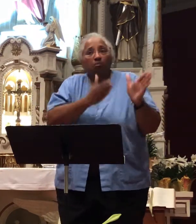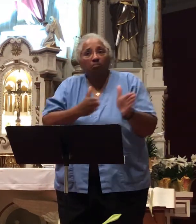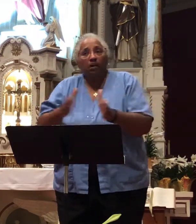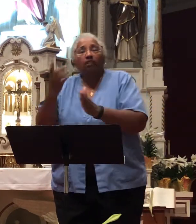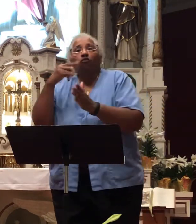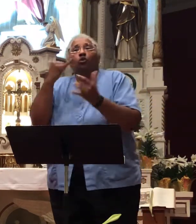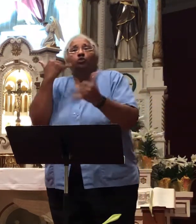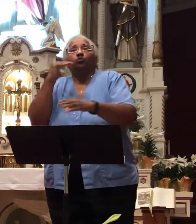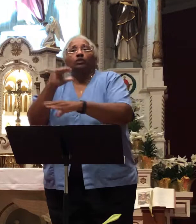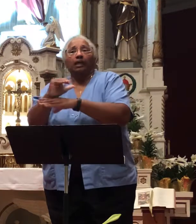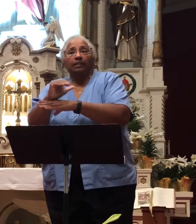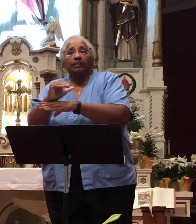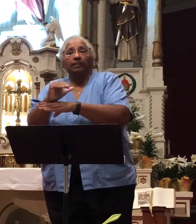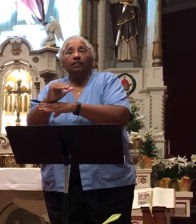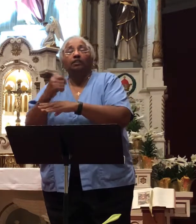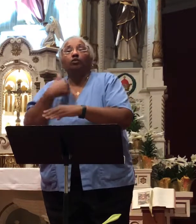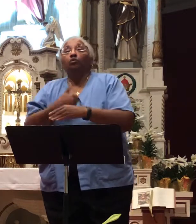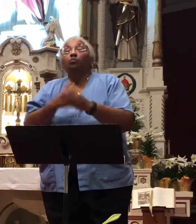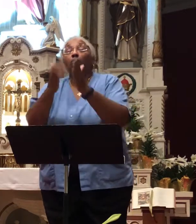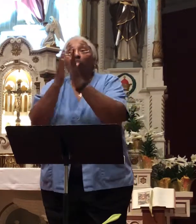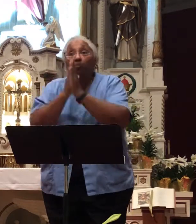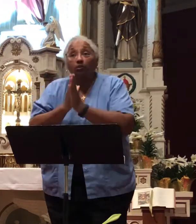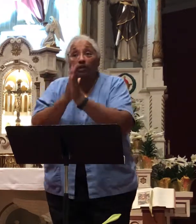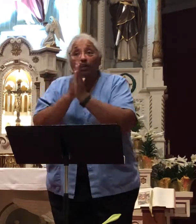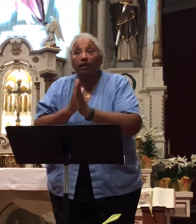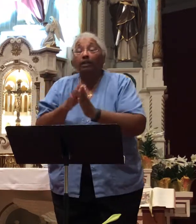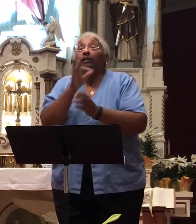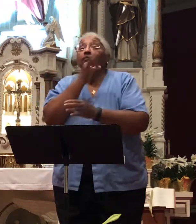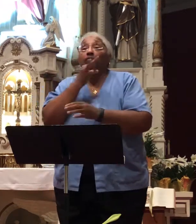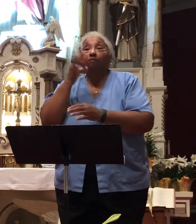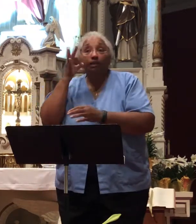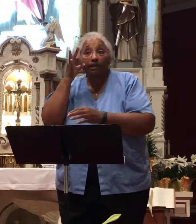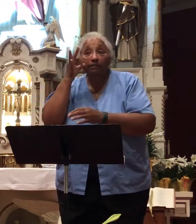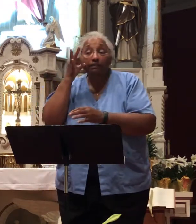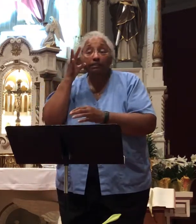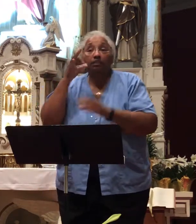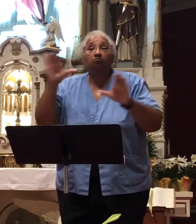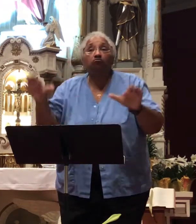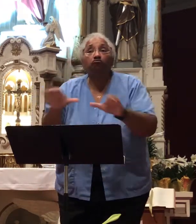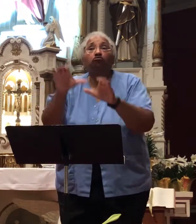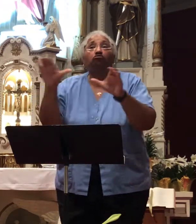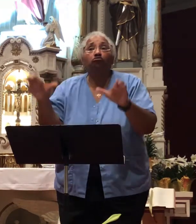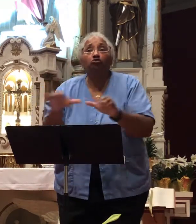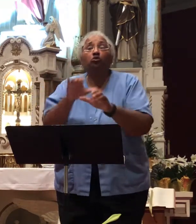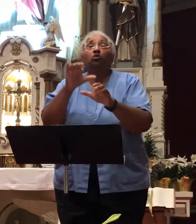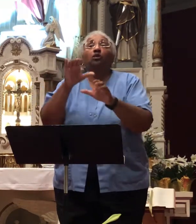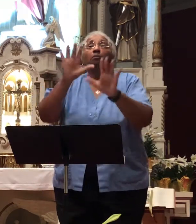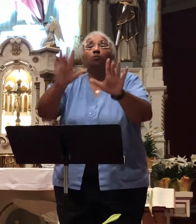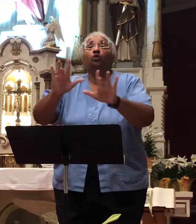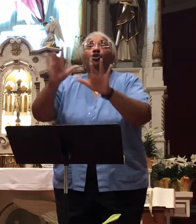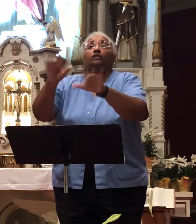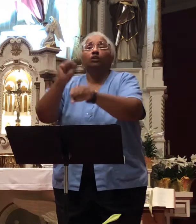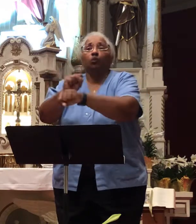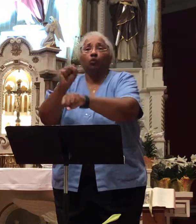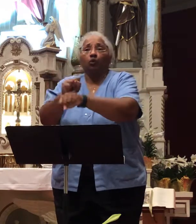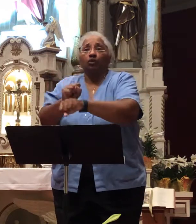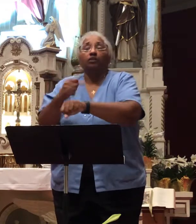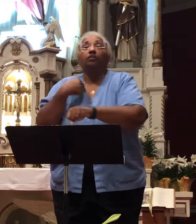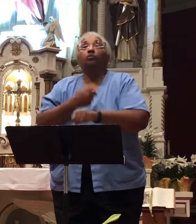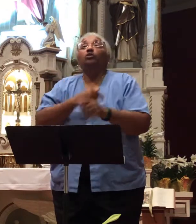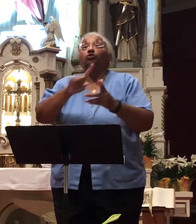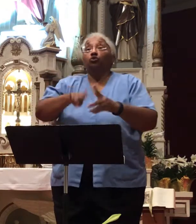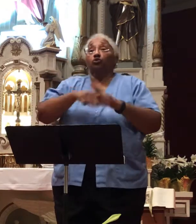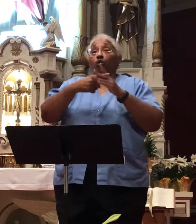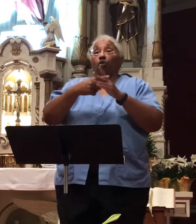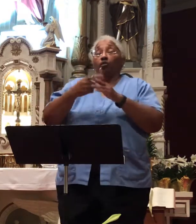We have been praying, we have been fasting, we have been doing works of mercy, and we began Ash